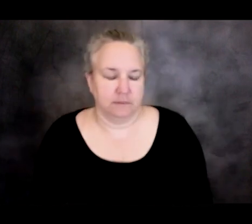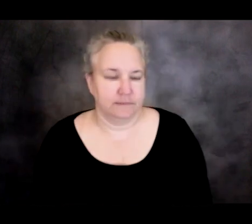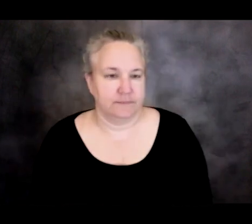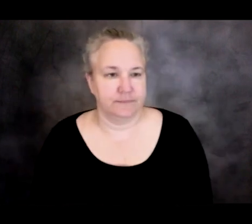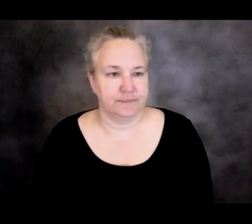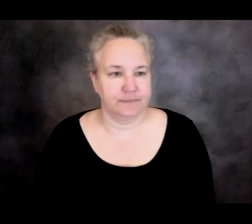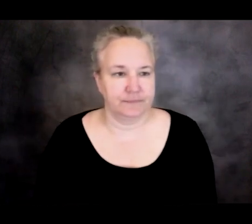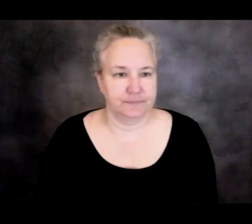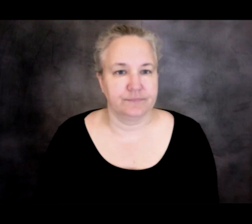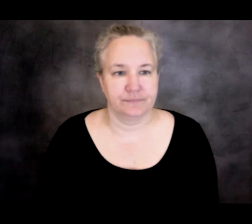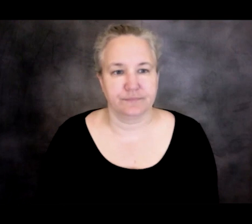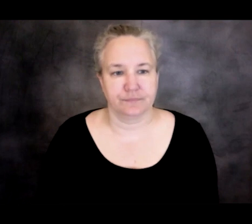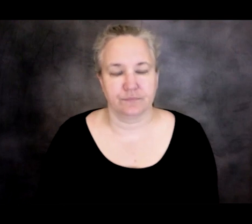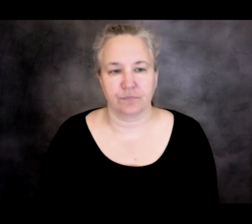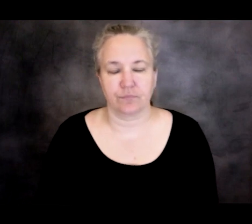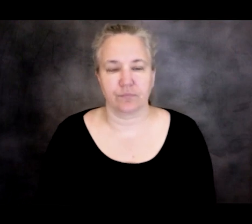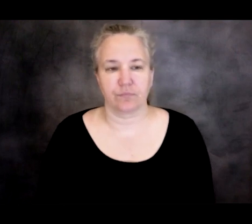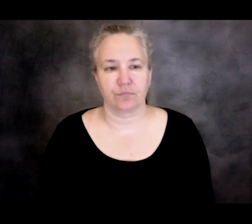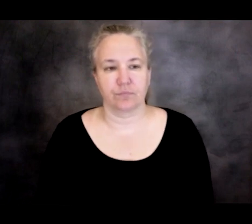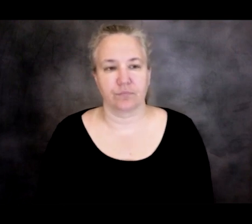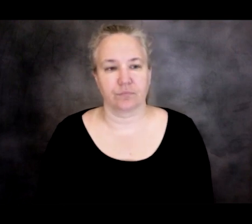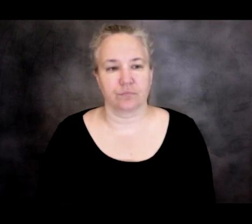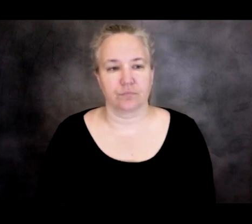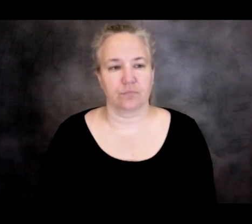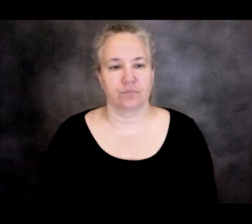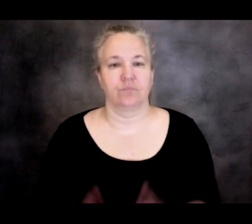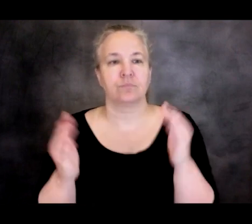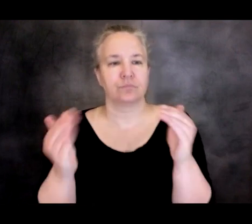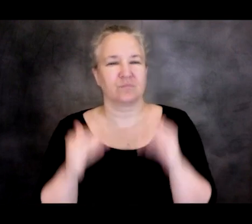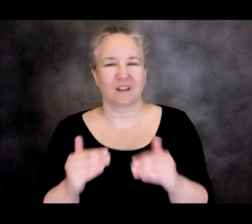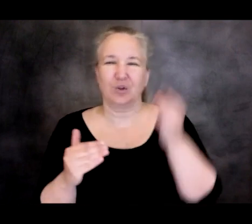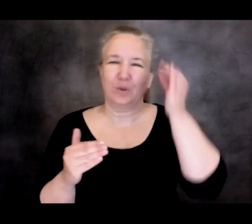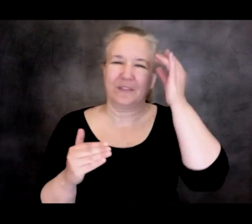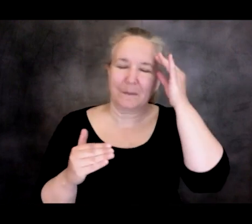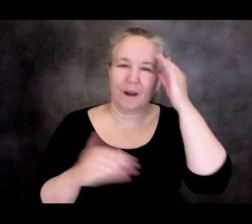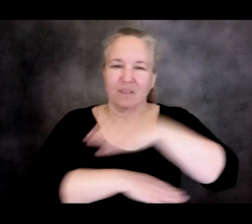And then we think about this seesaw and